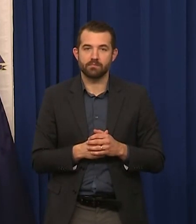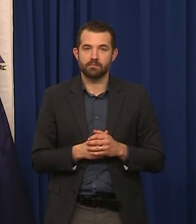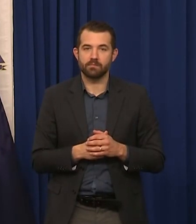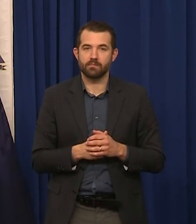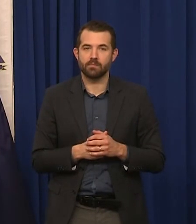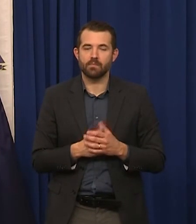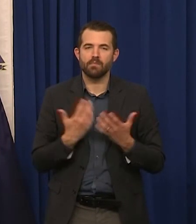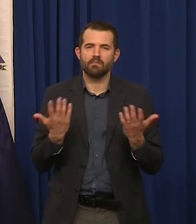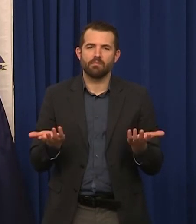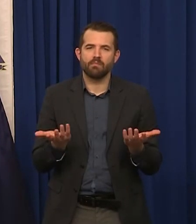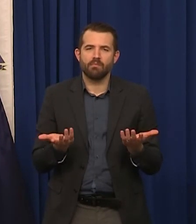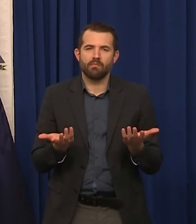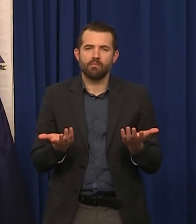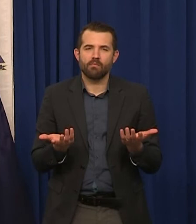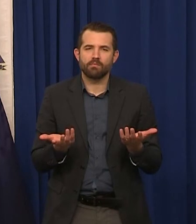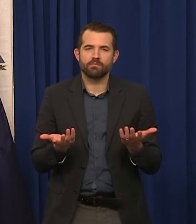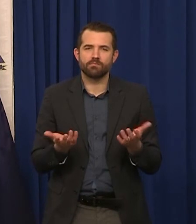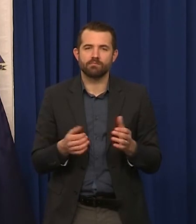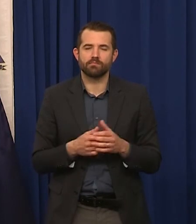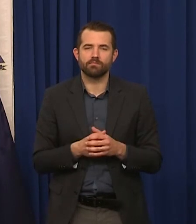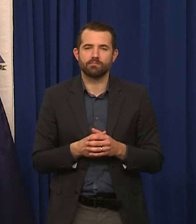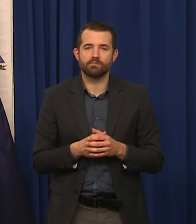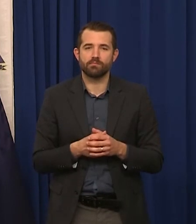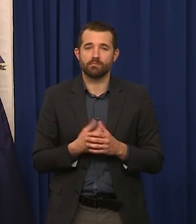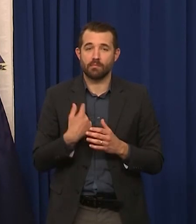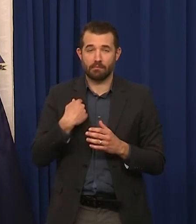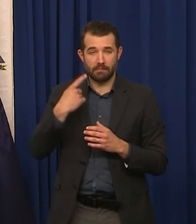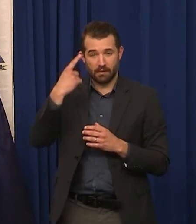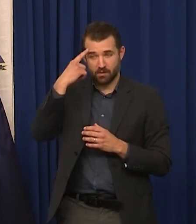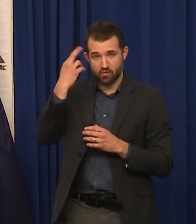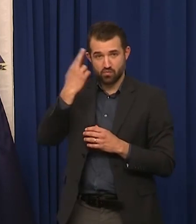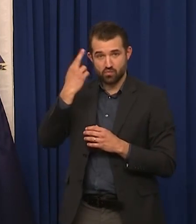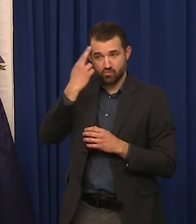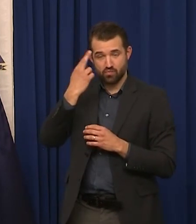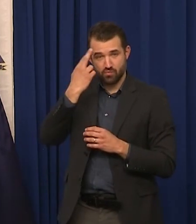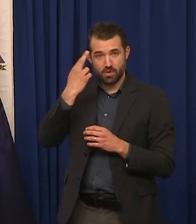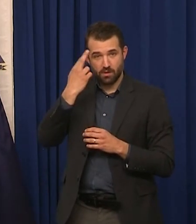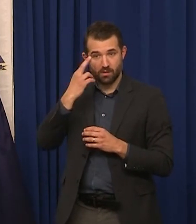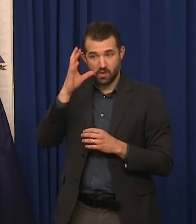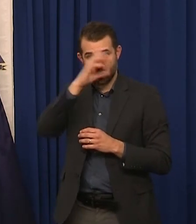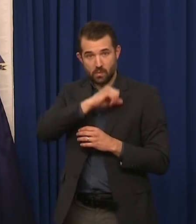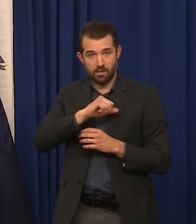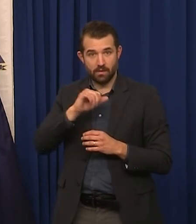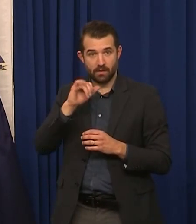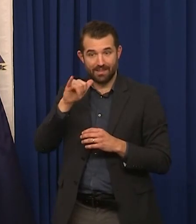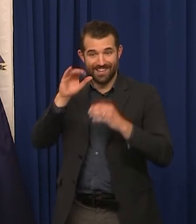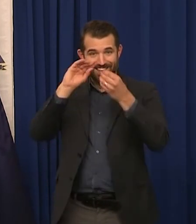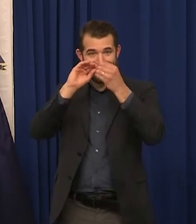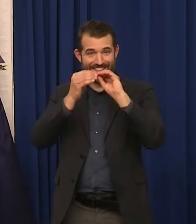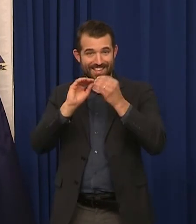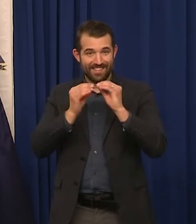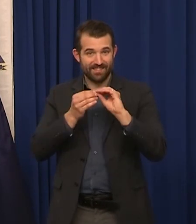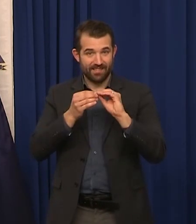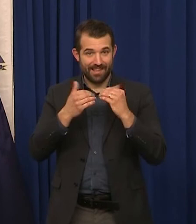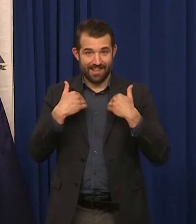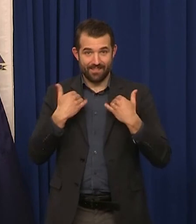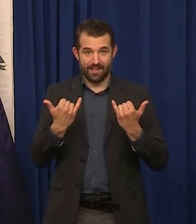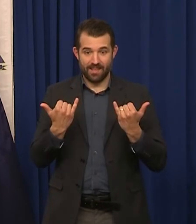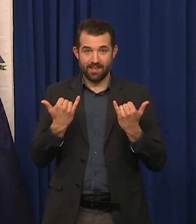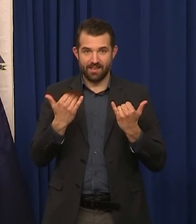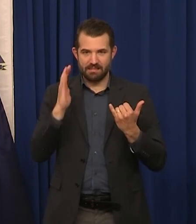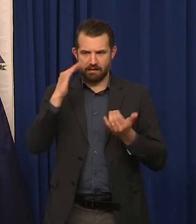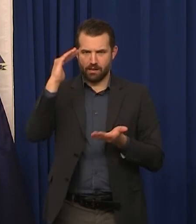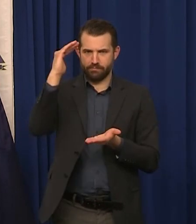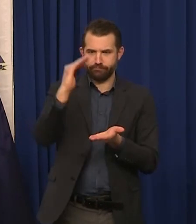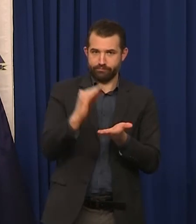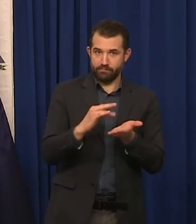It's also reasonable to assume that with fewer cases, it would also go down, right? And also, these are all state